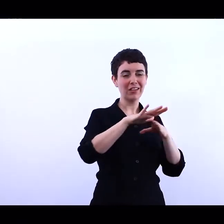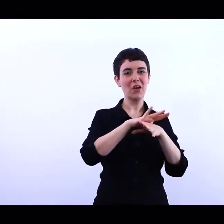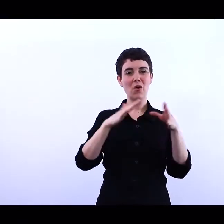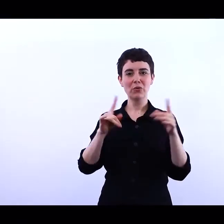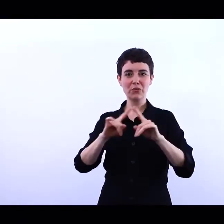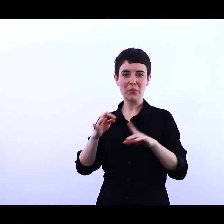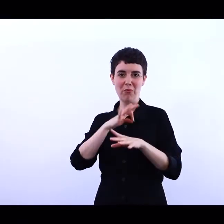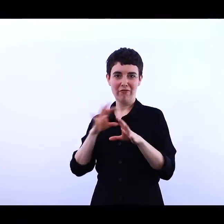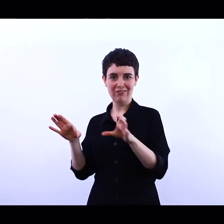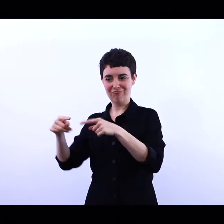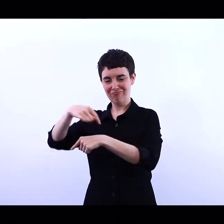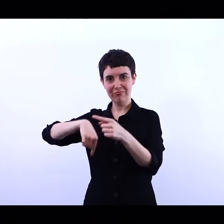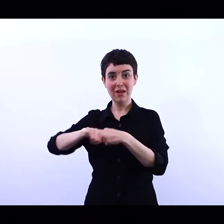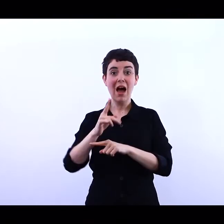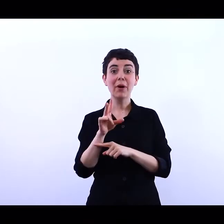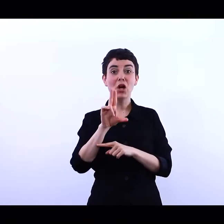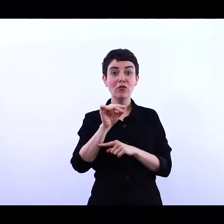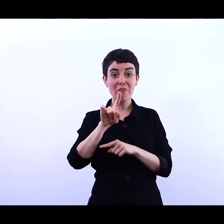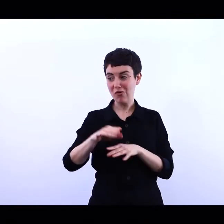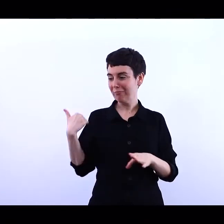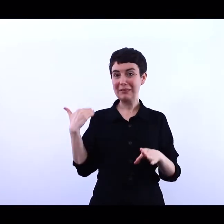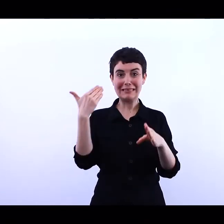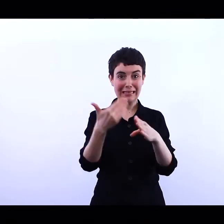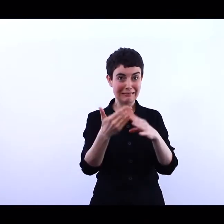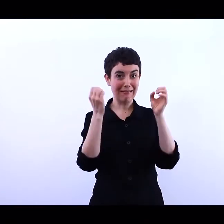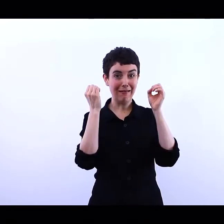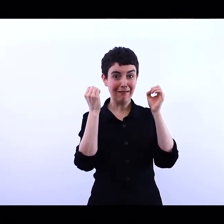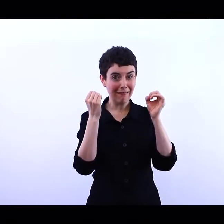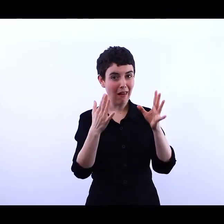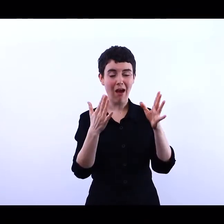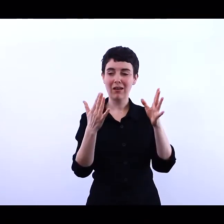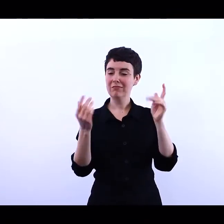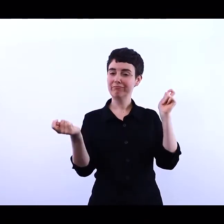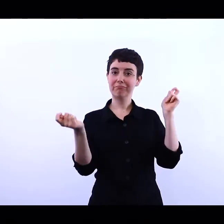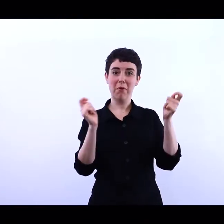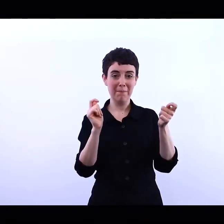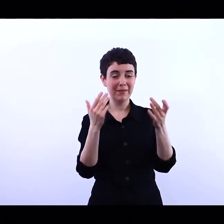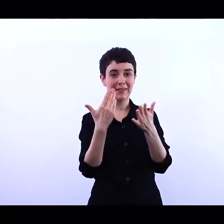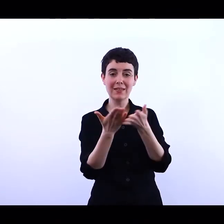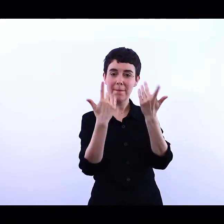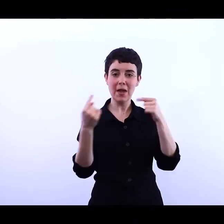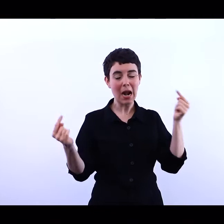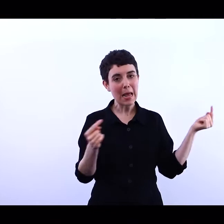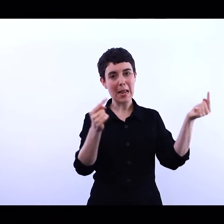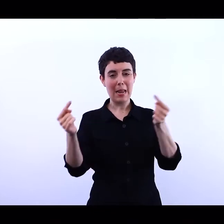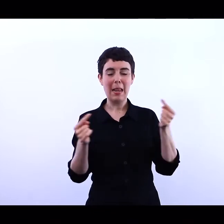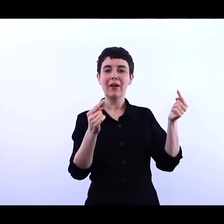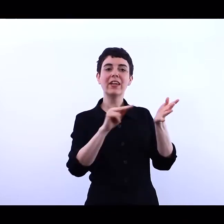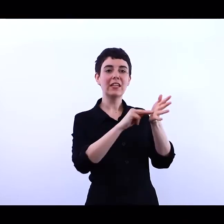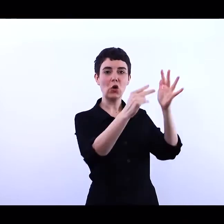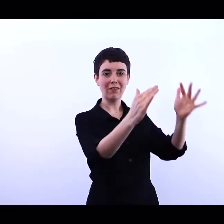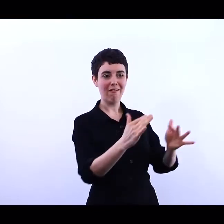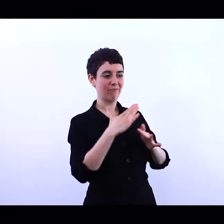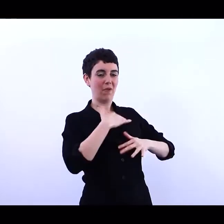the last 12 months have elevated conversations about the use and impact of technology in our work and